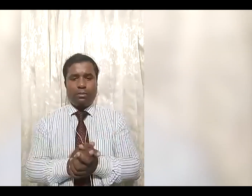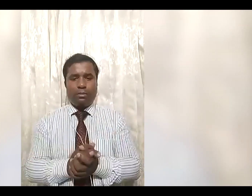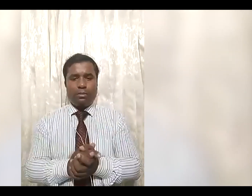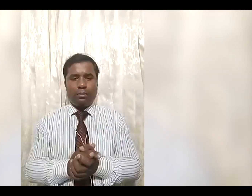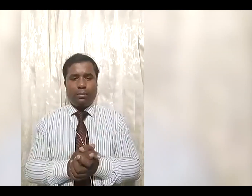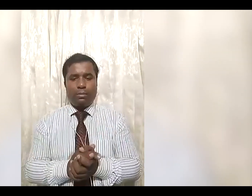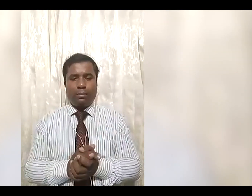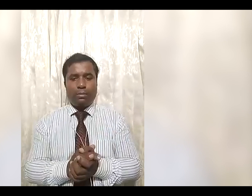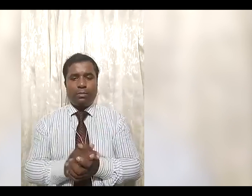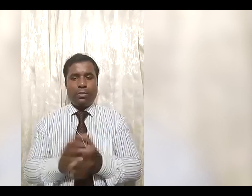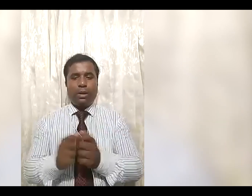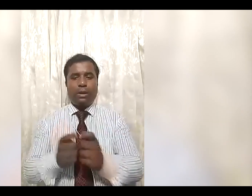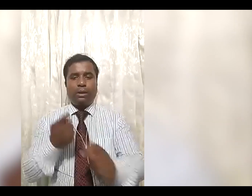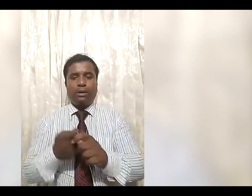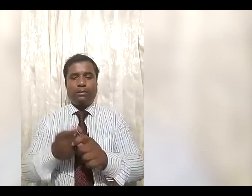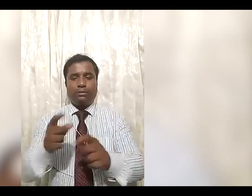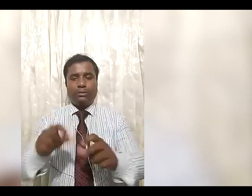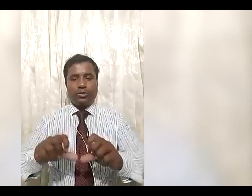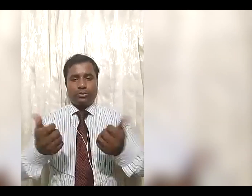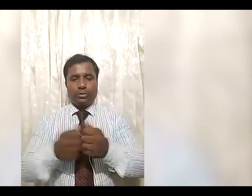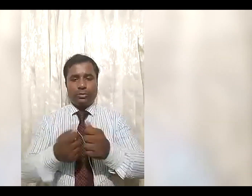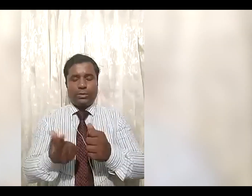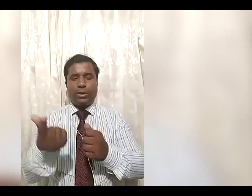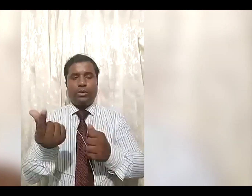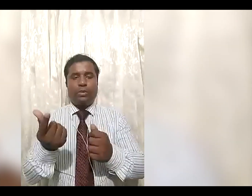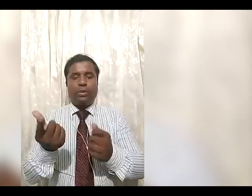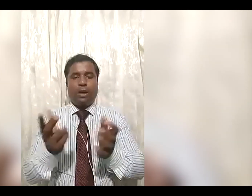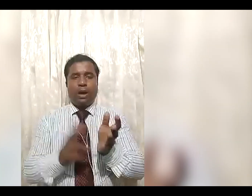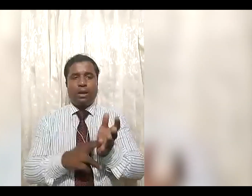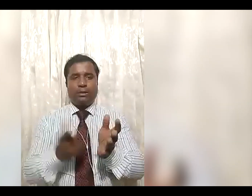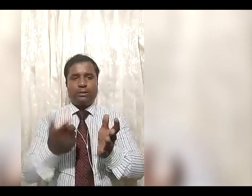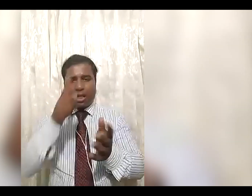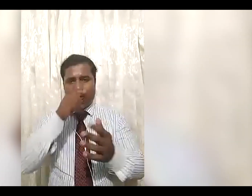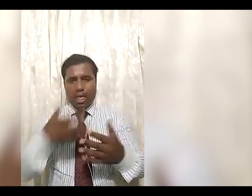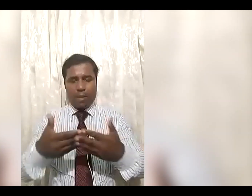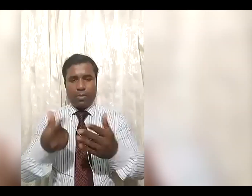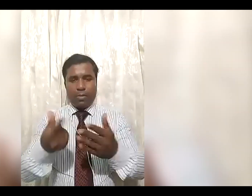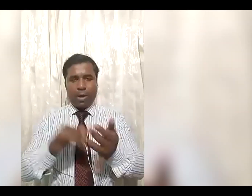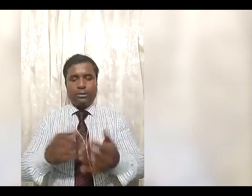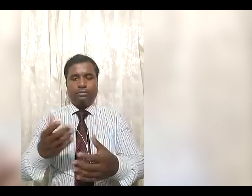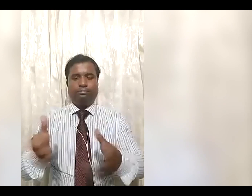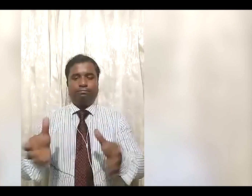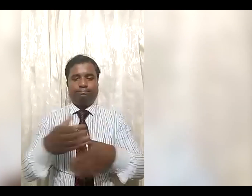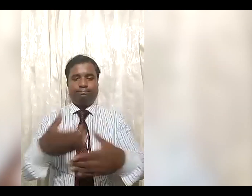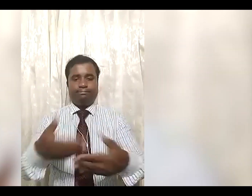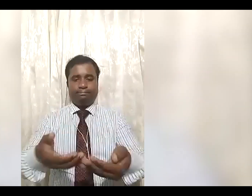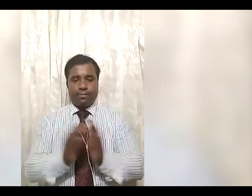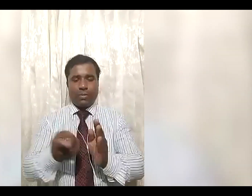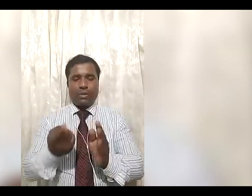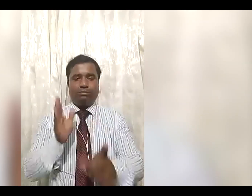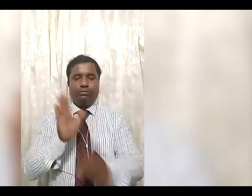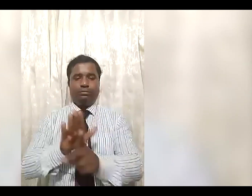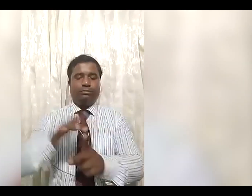citizen of this nation. EMK Center or American Center are also promoting the